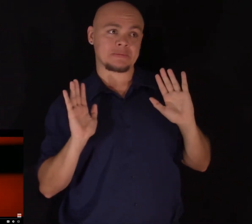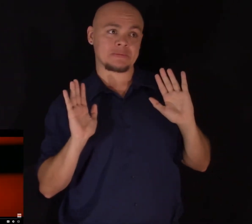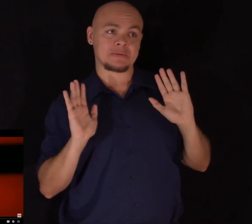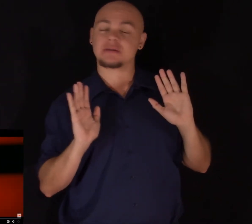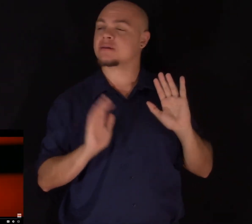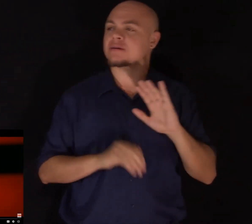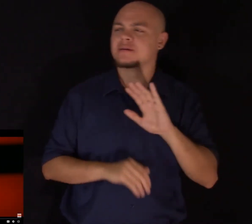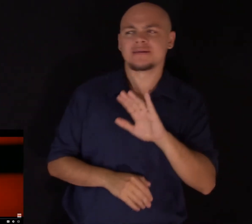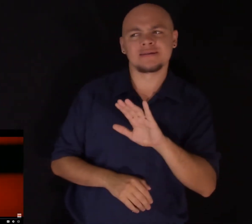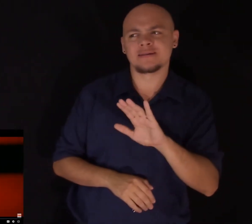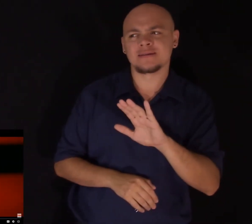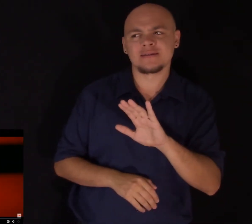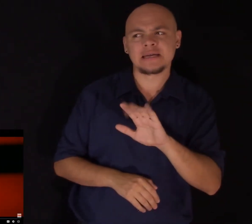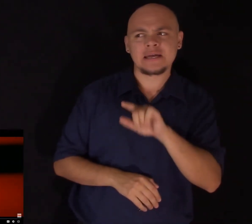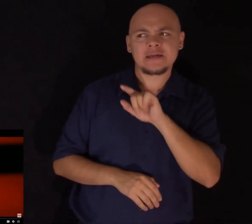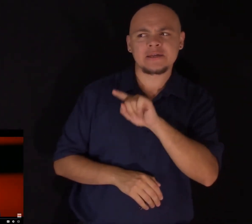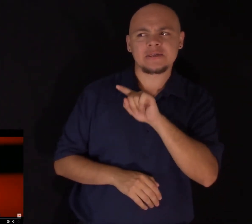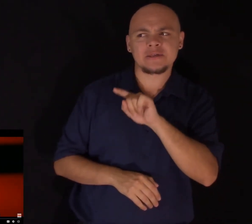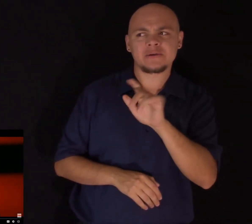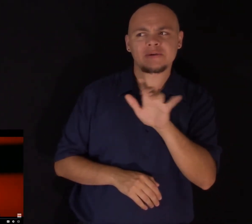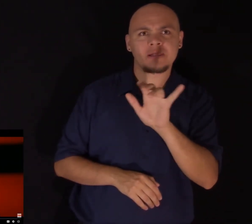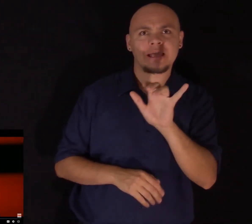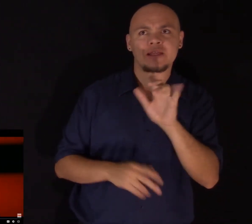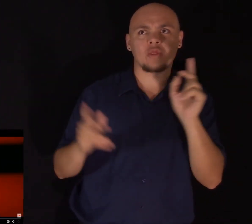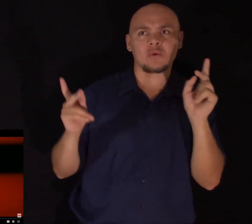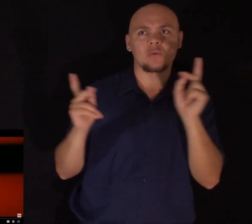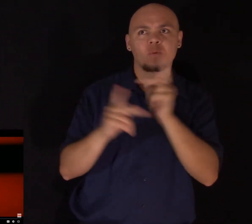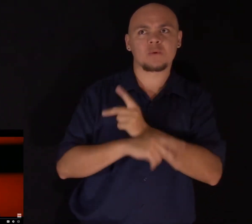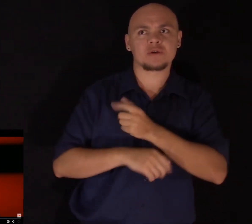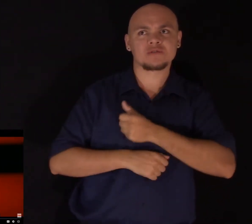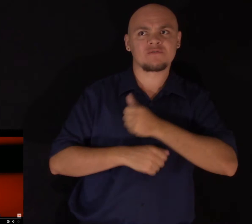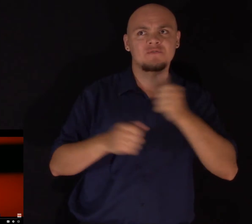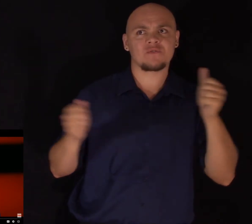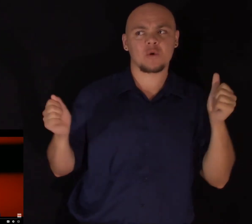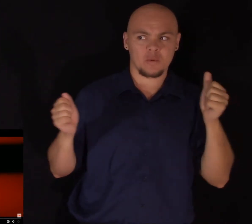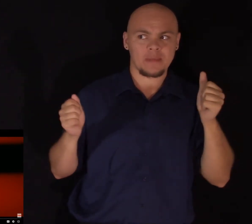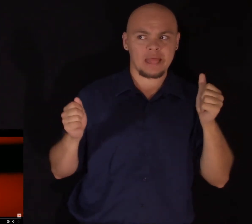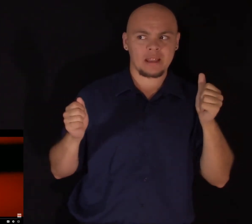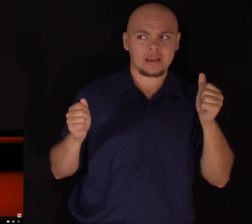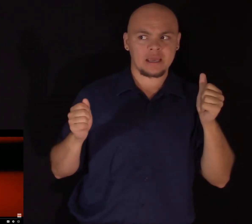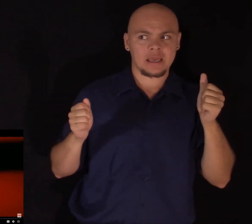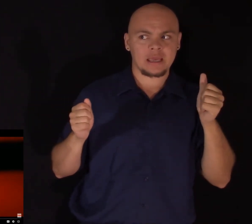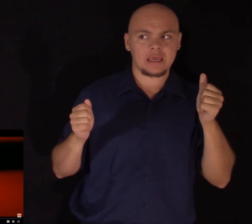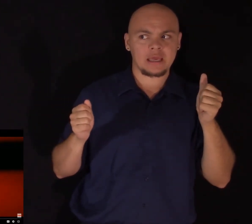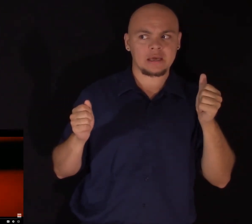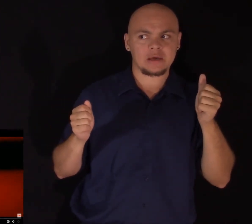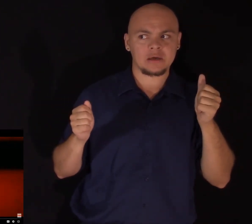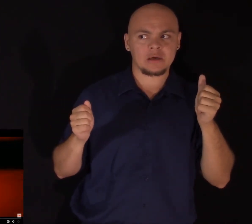She said, "You're like the worst vulnerability role model ever."